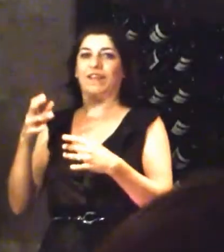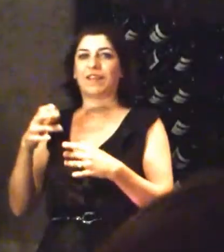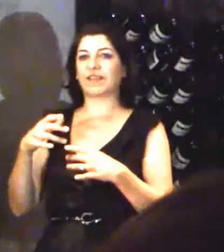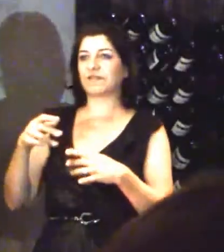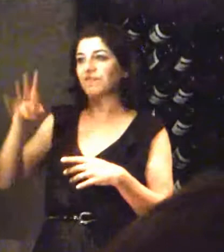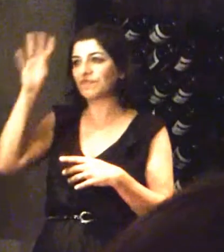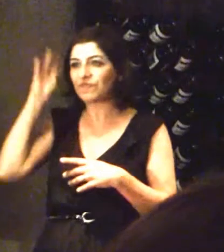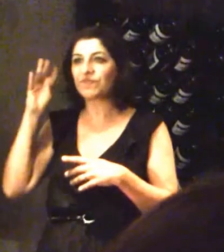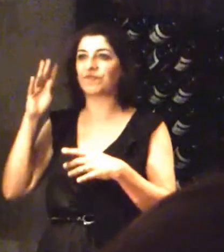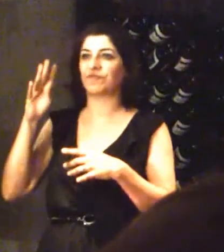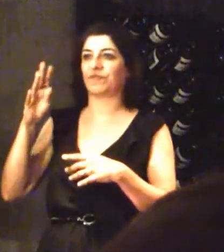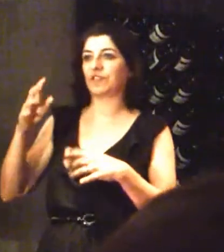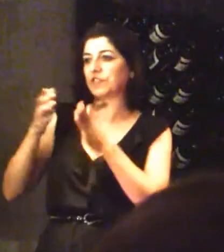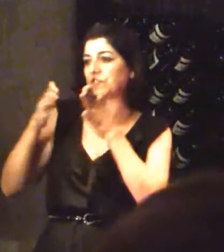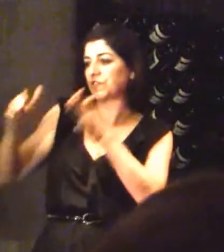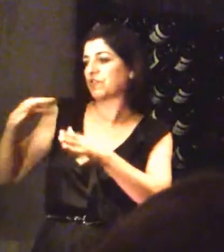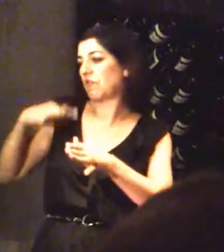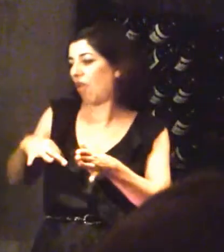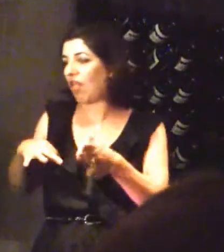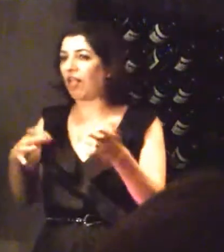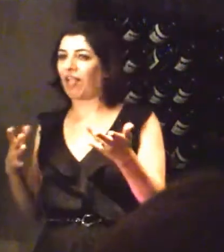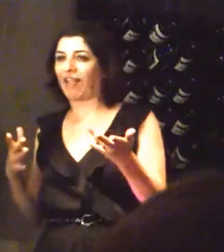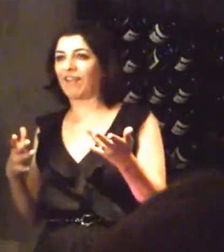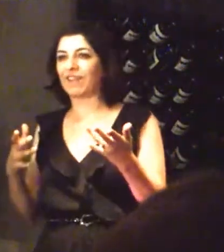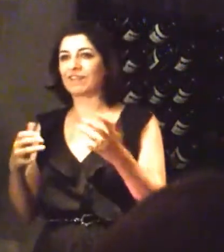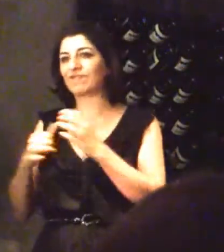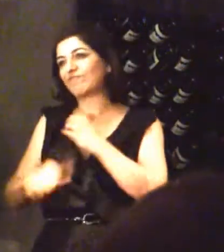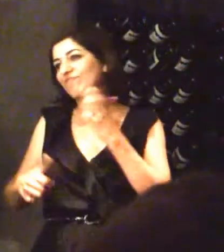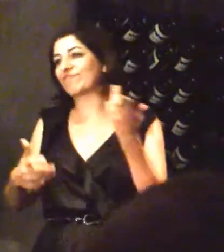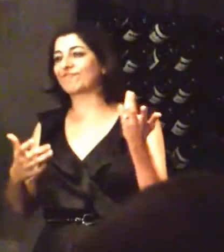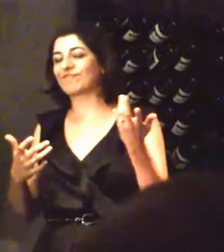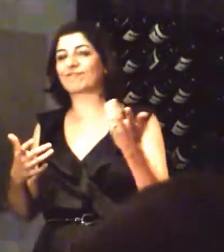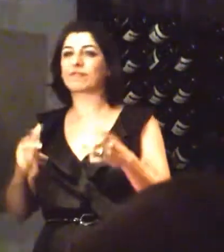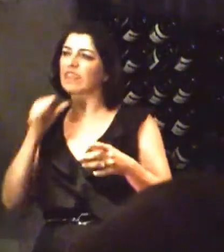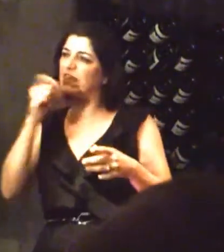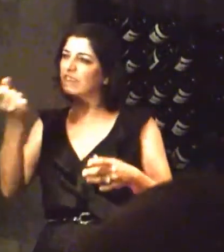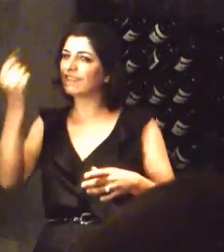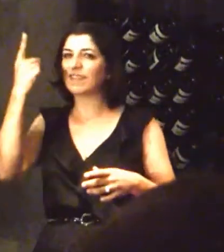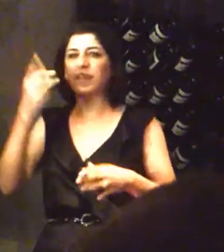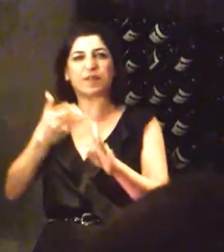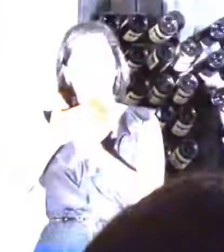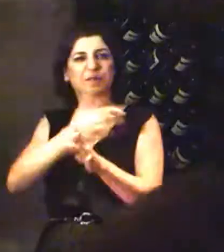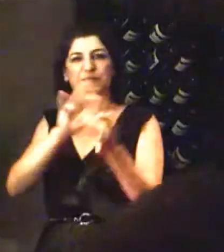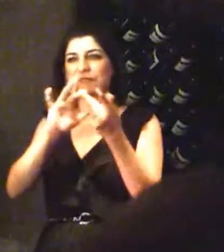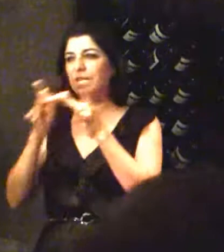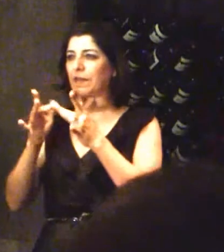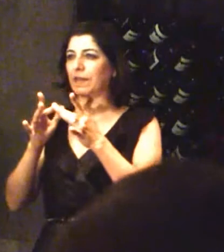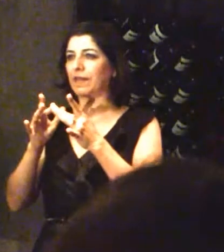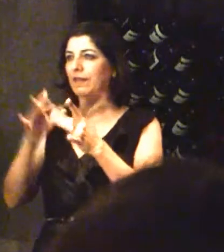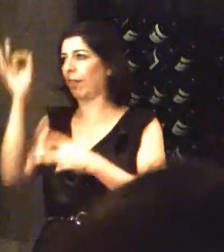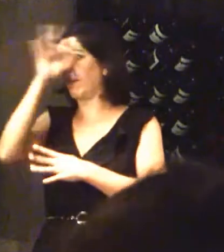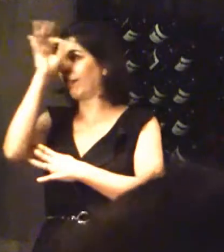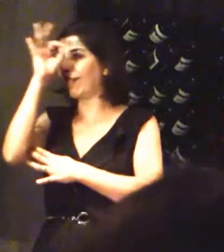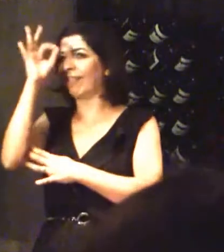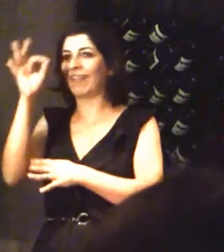rock street cred and all that crap. But I didn't really understand, and it was before the internet, so nobody knew anything,